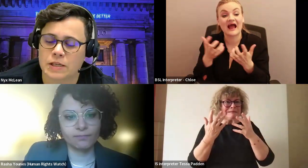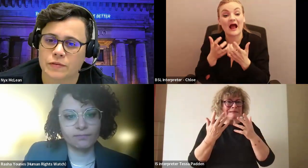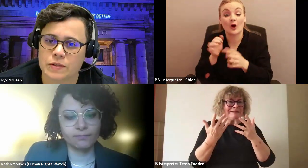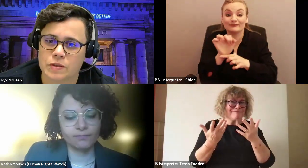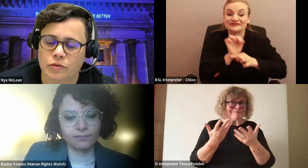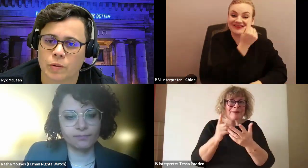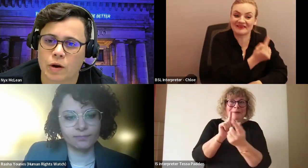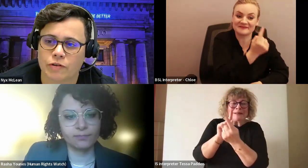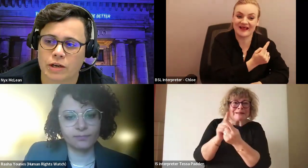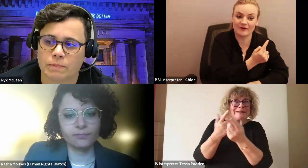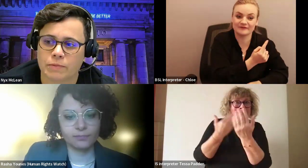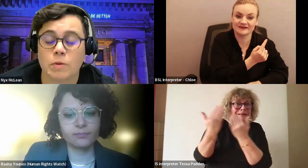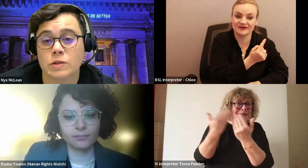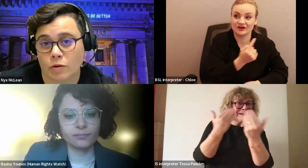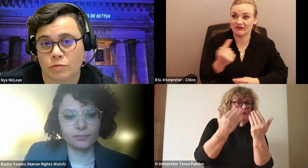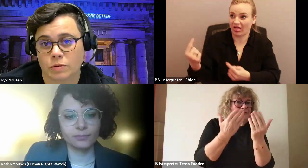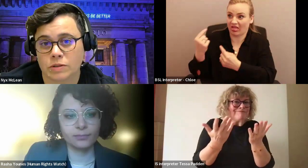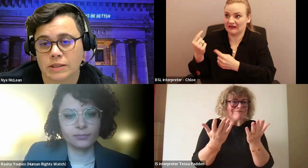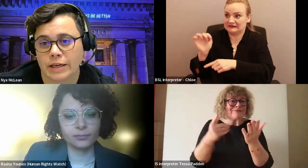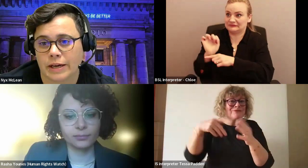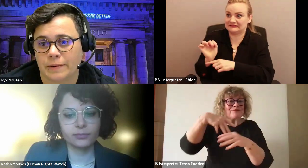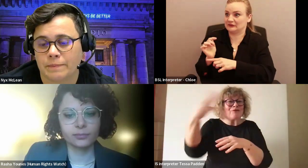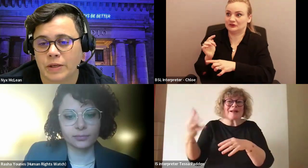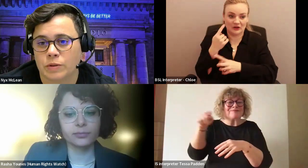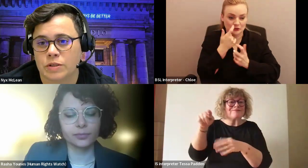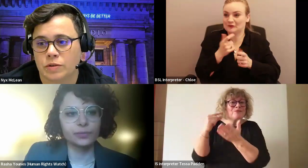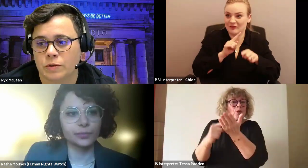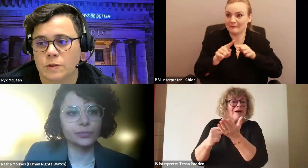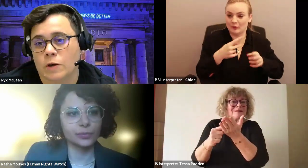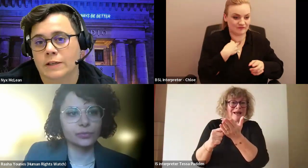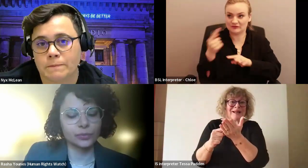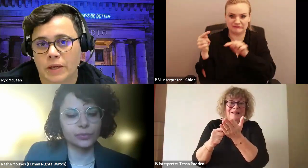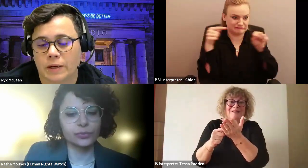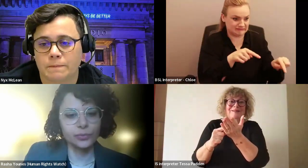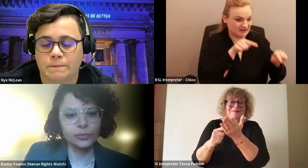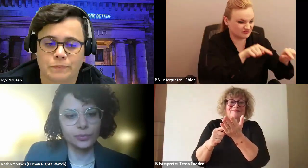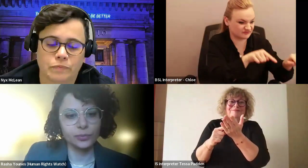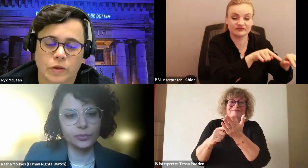protect themselves. So they were offering up the most vulnerable in order to distract